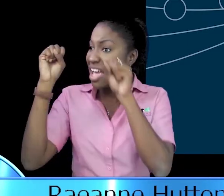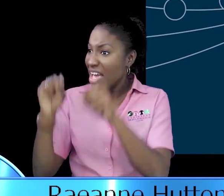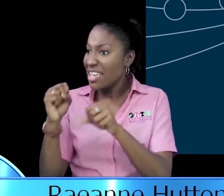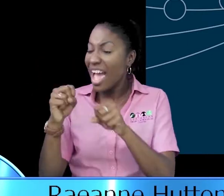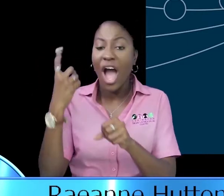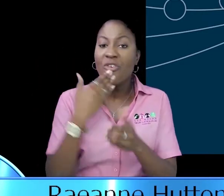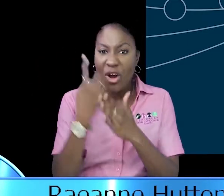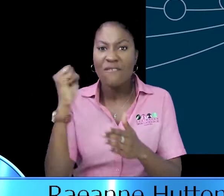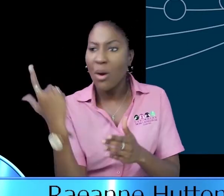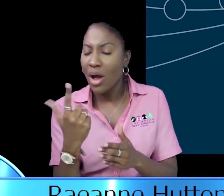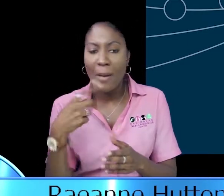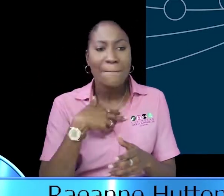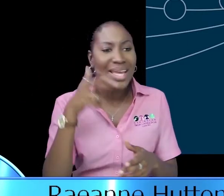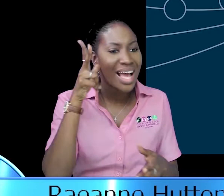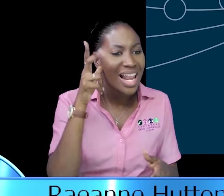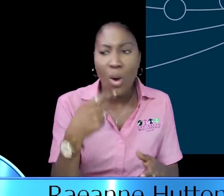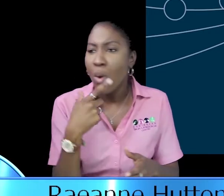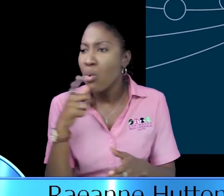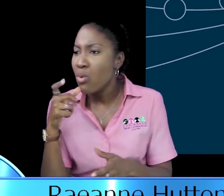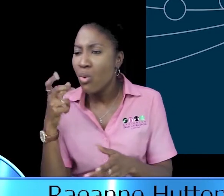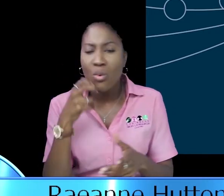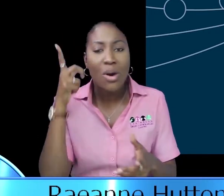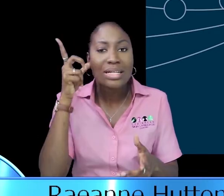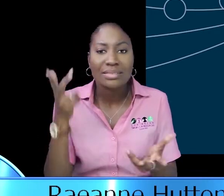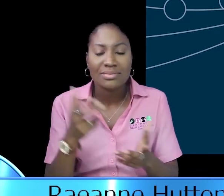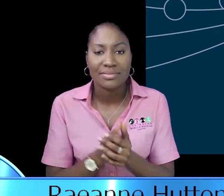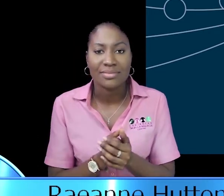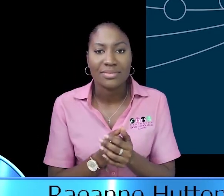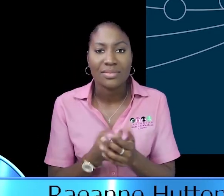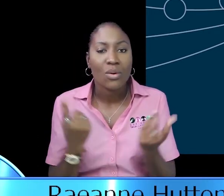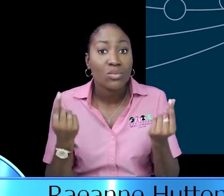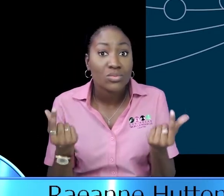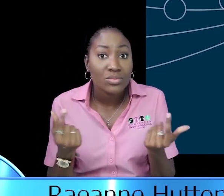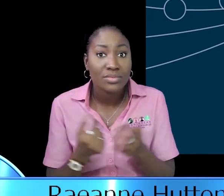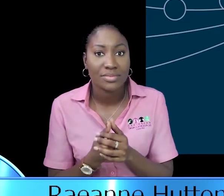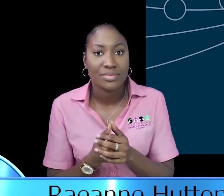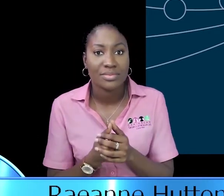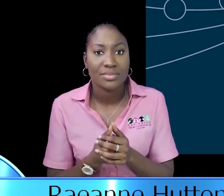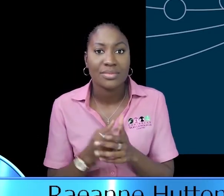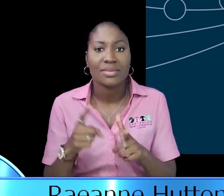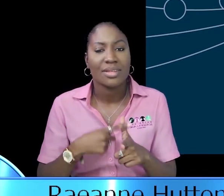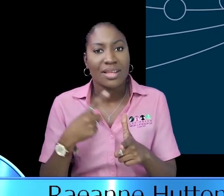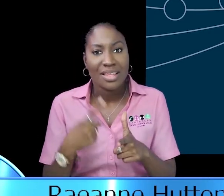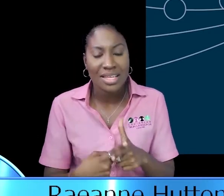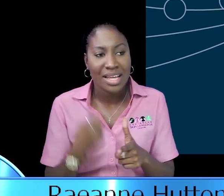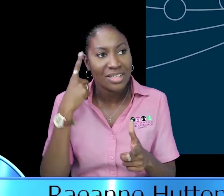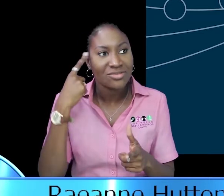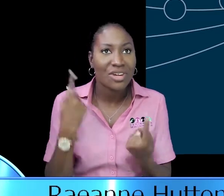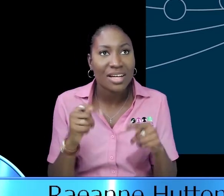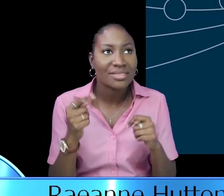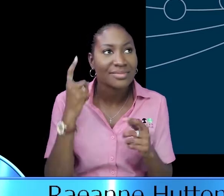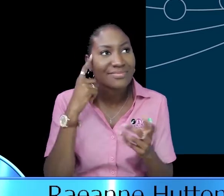them, do it all? And in some cases, they would even have difference of opinion of, no, that does meet or that doesn't